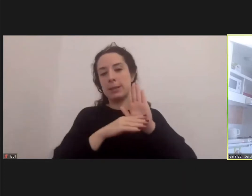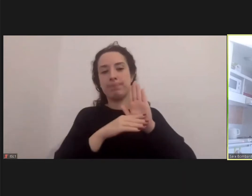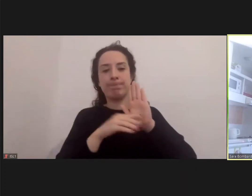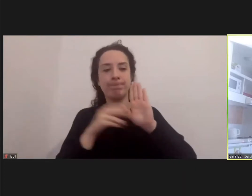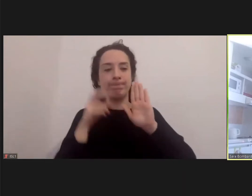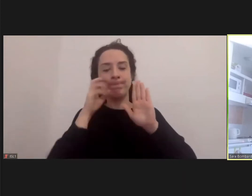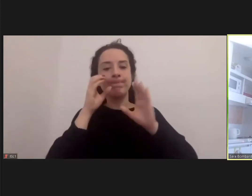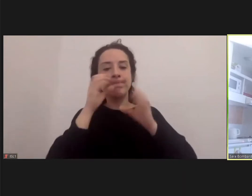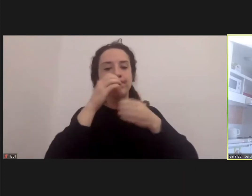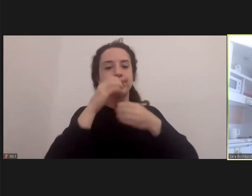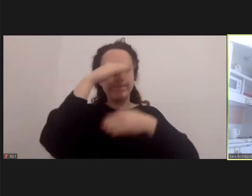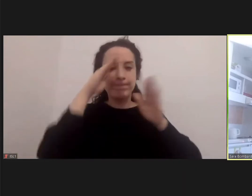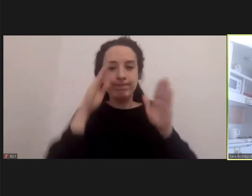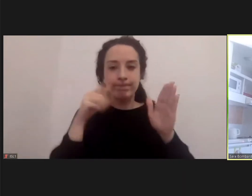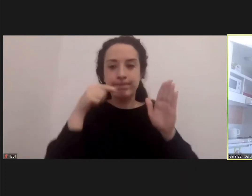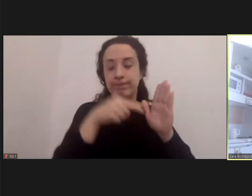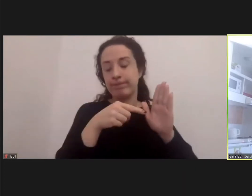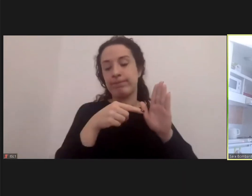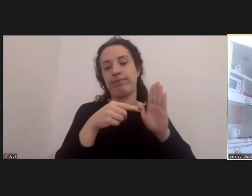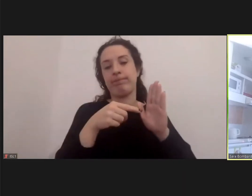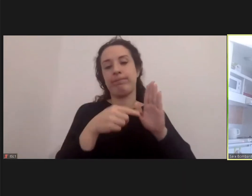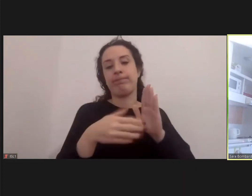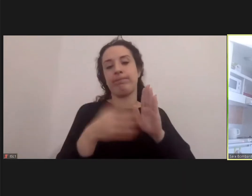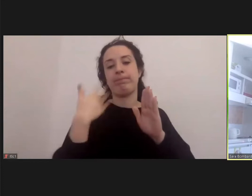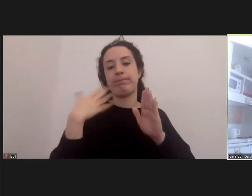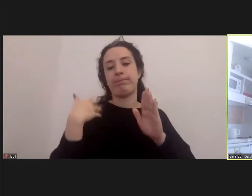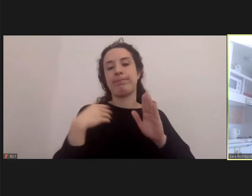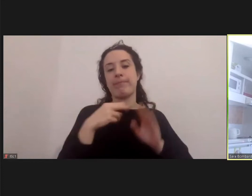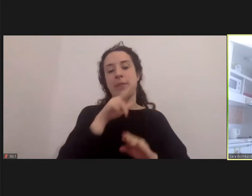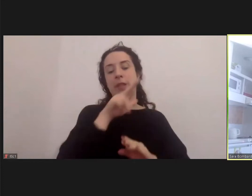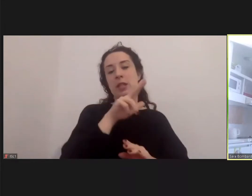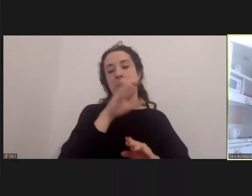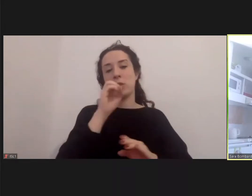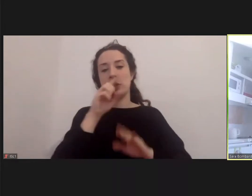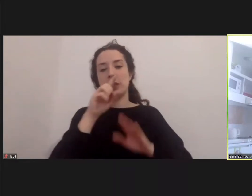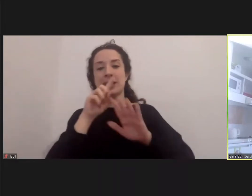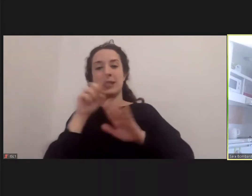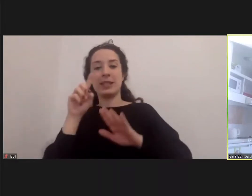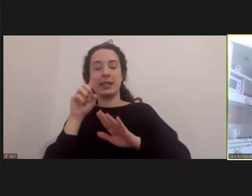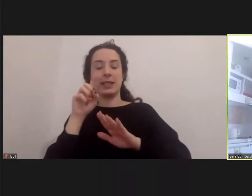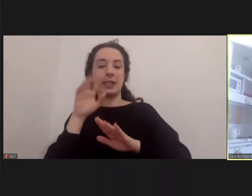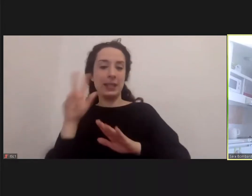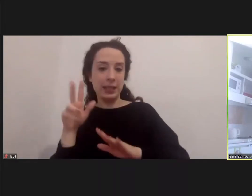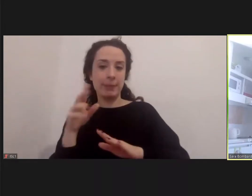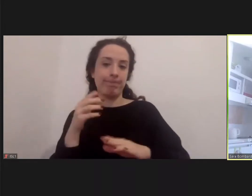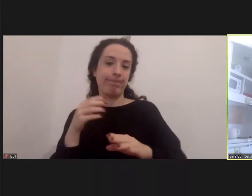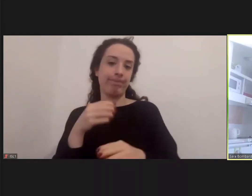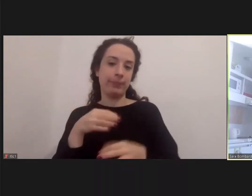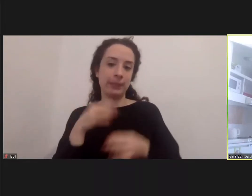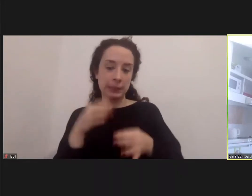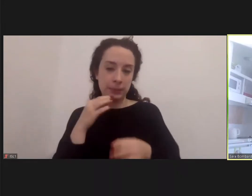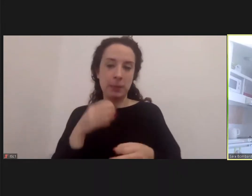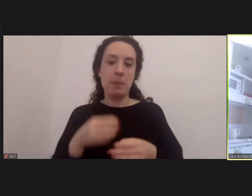in December 16th, it is possible to acknowledge that among the social